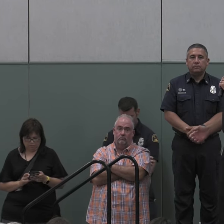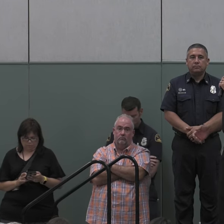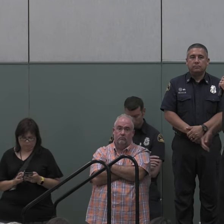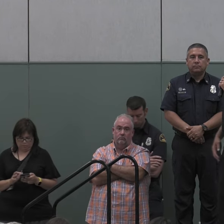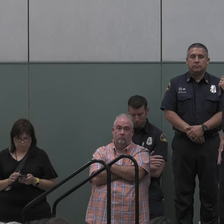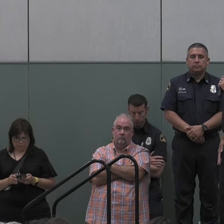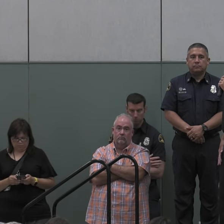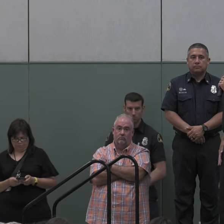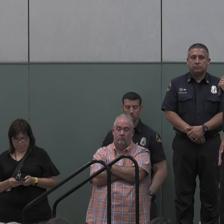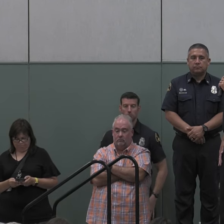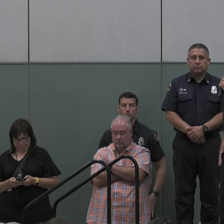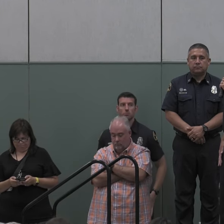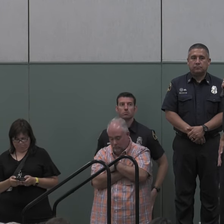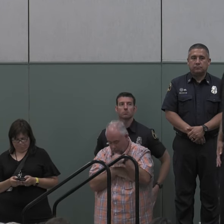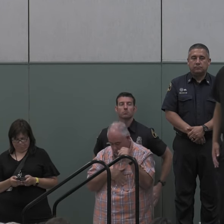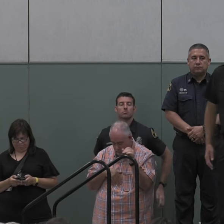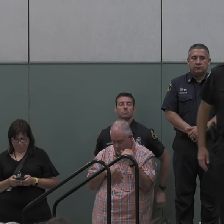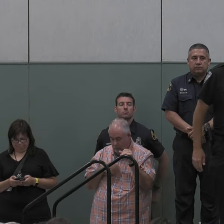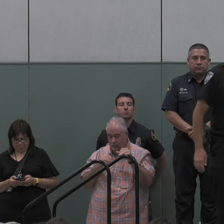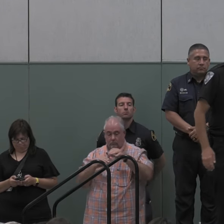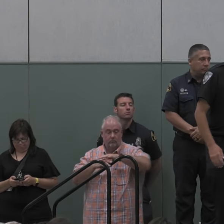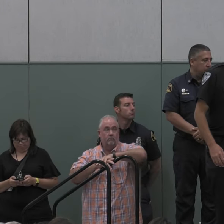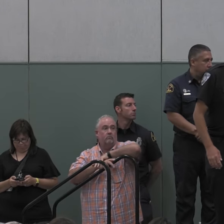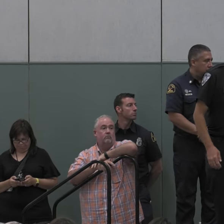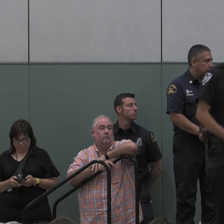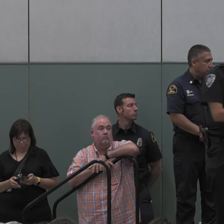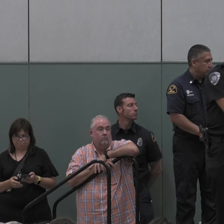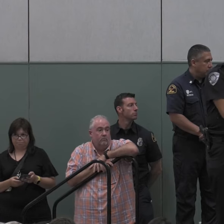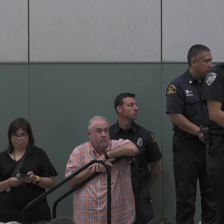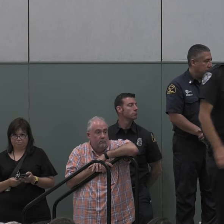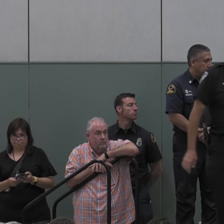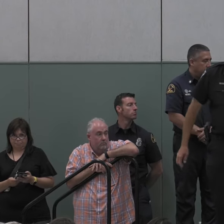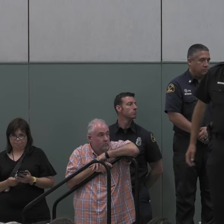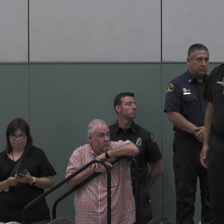So Lauren Skidmore, I believe